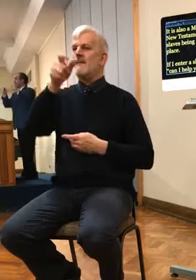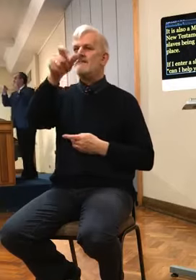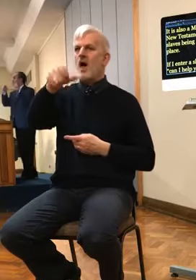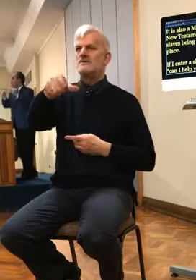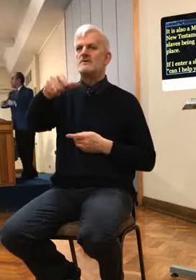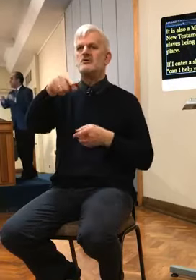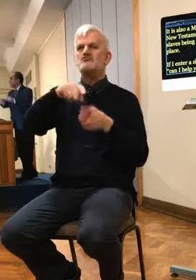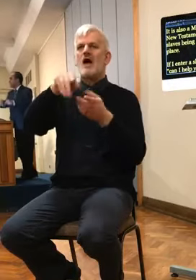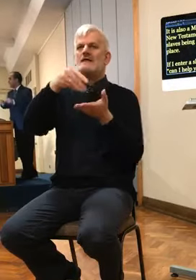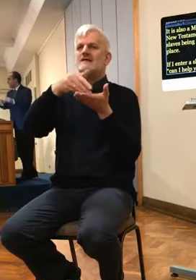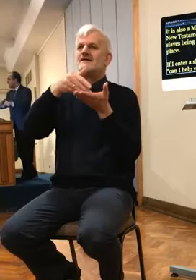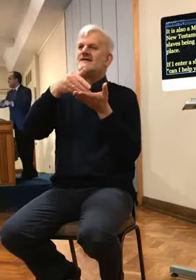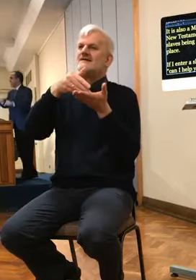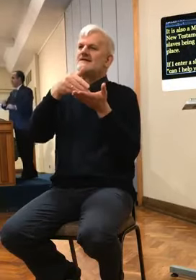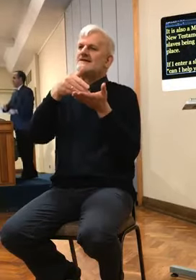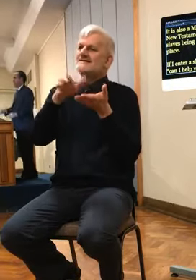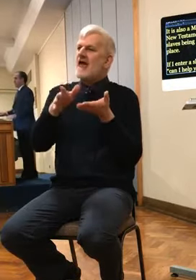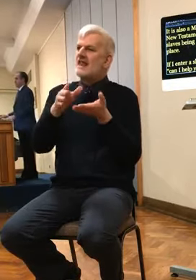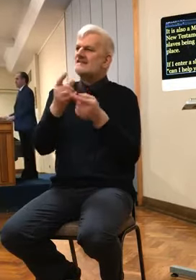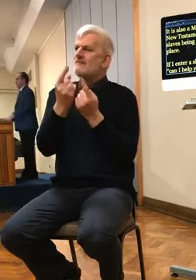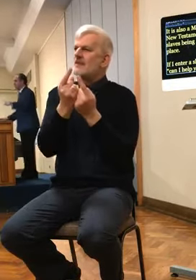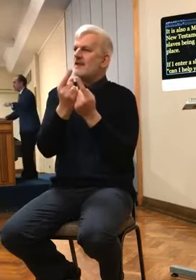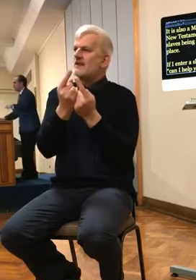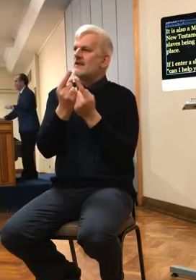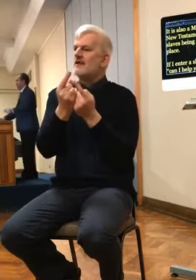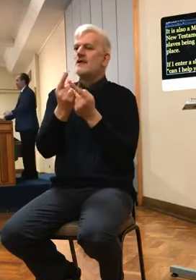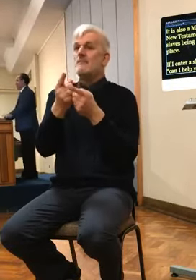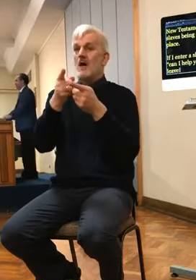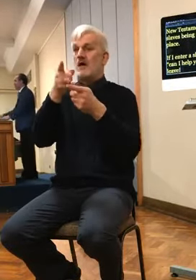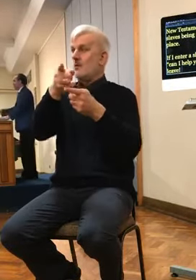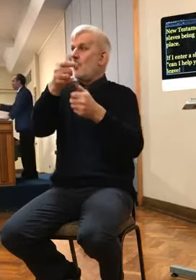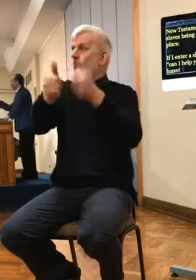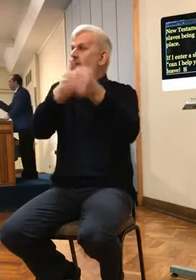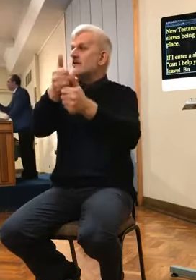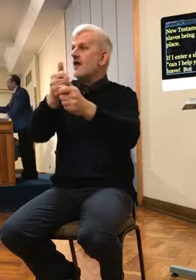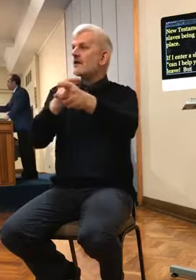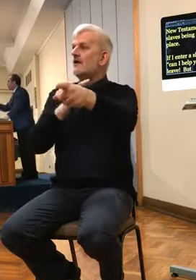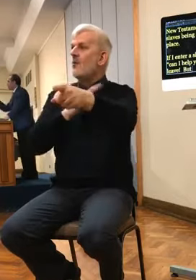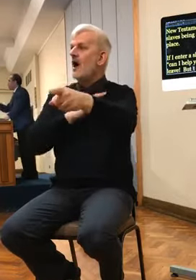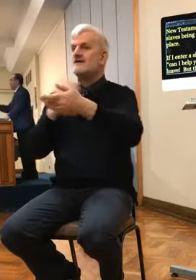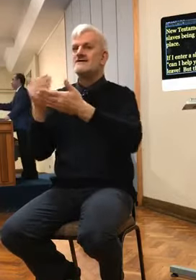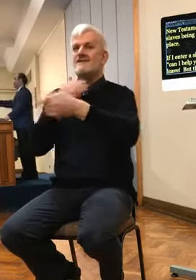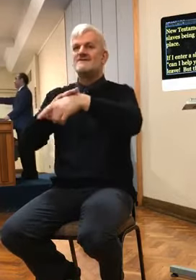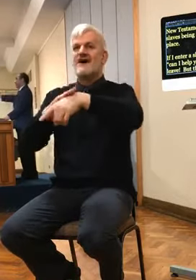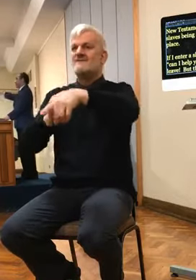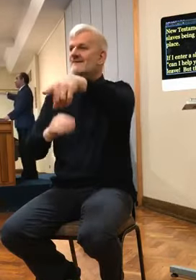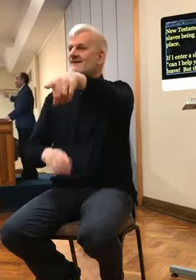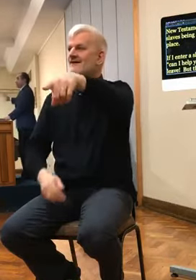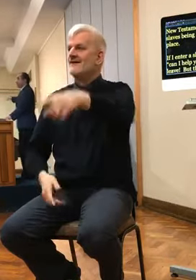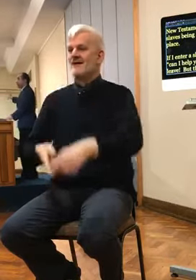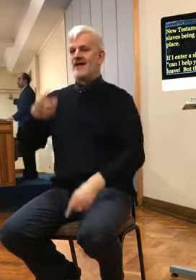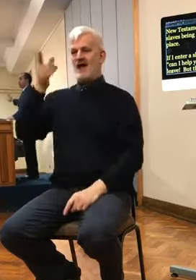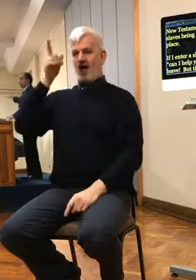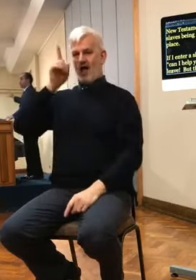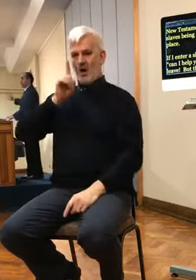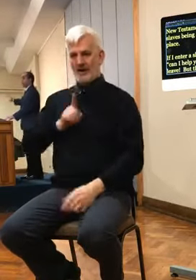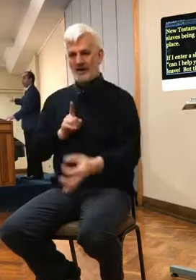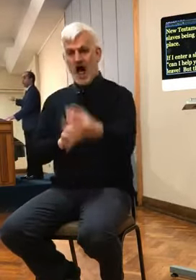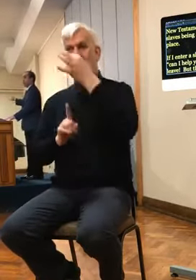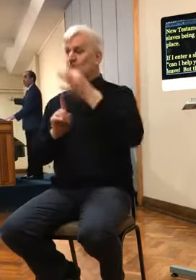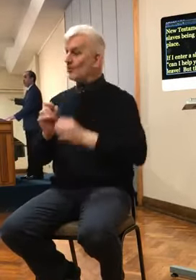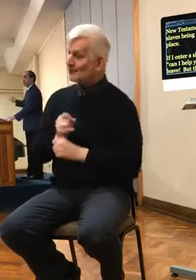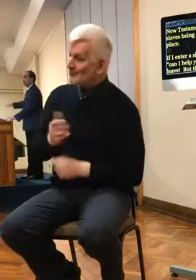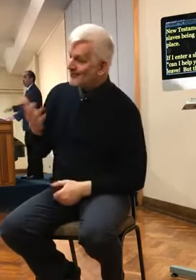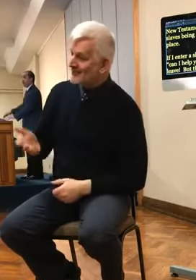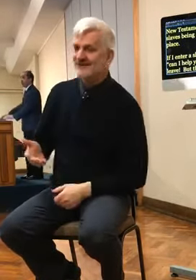is redeeming the time. Well done, because she wants, or better than Black Fridays or whatever